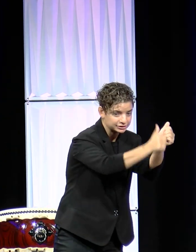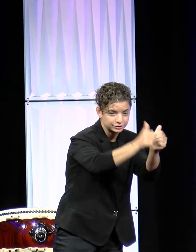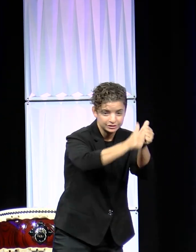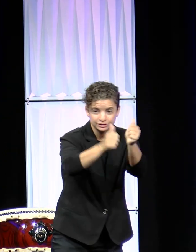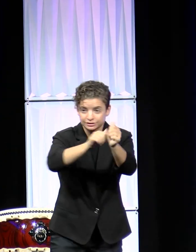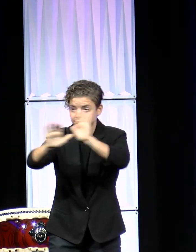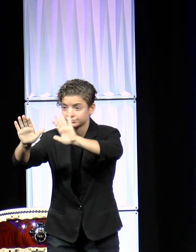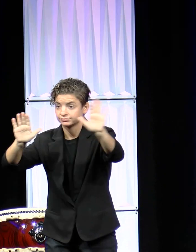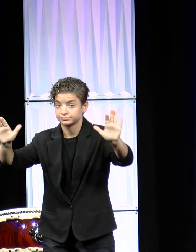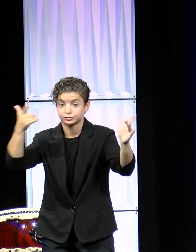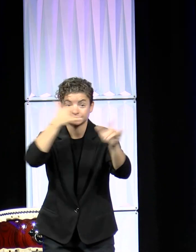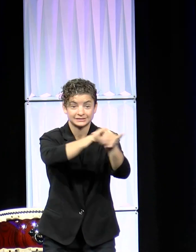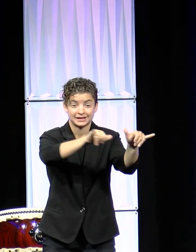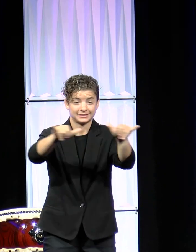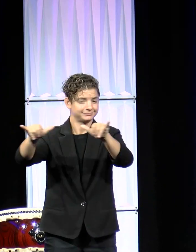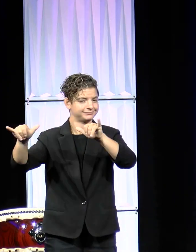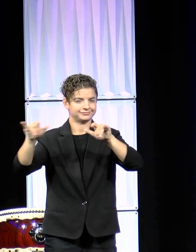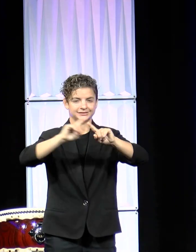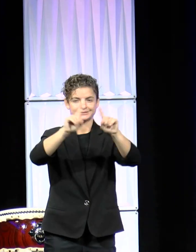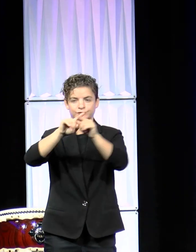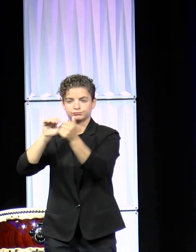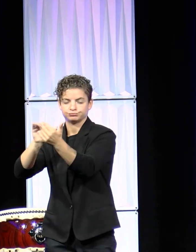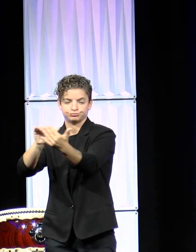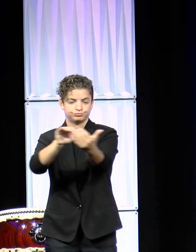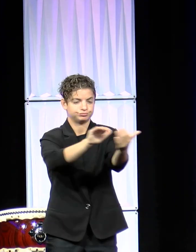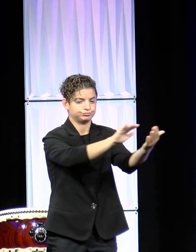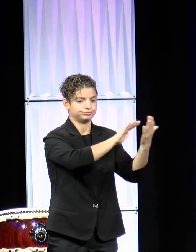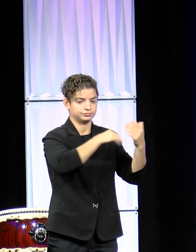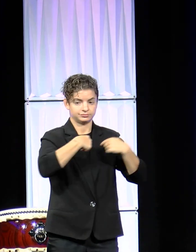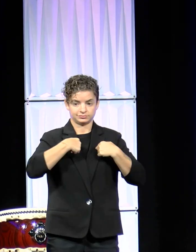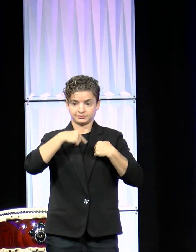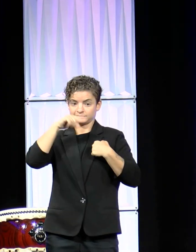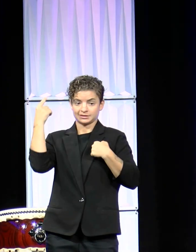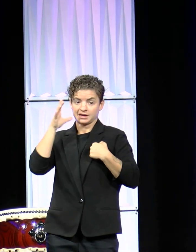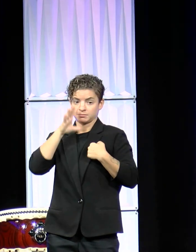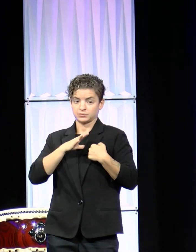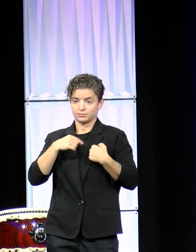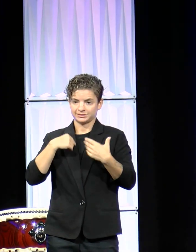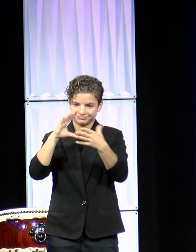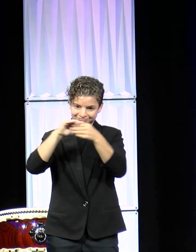I can't give you universal advice on how to do this work.